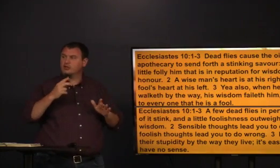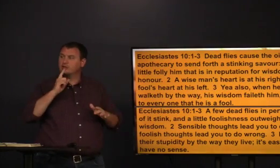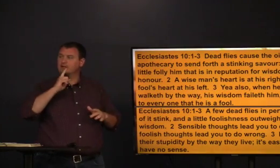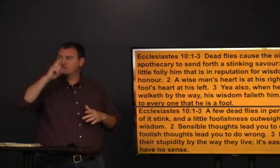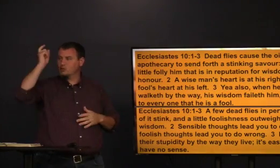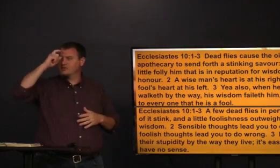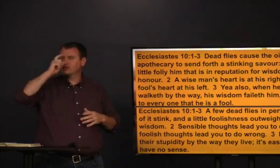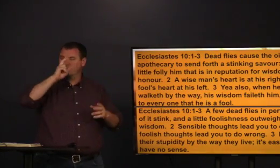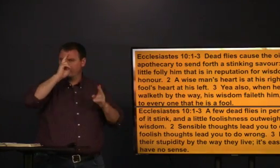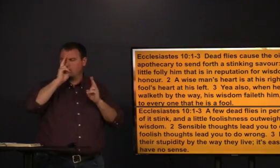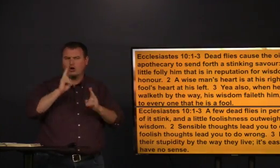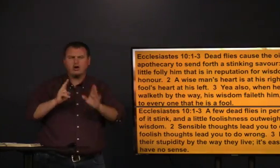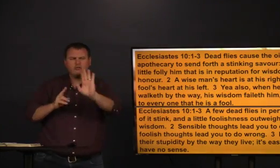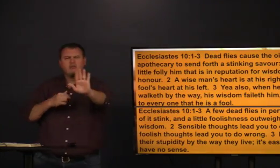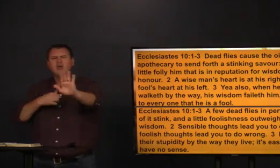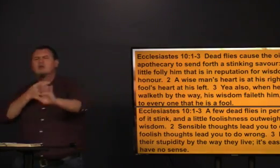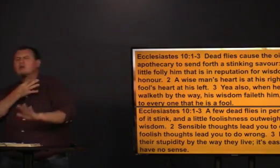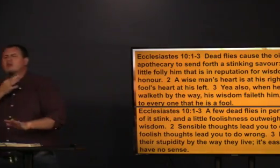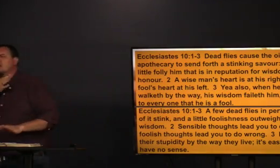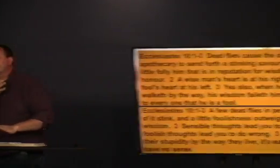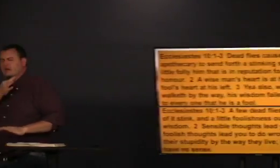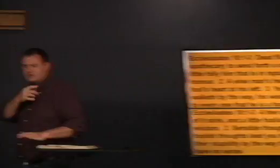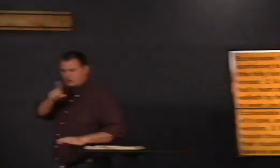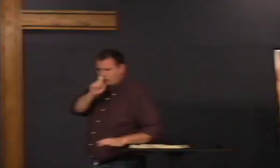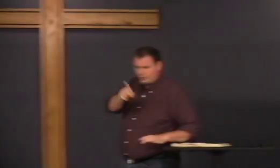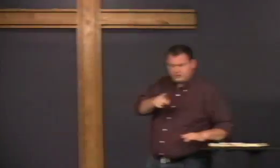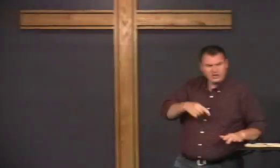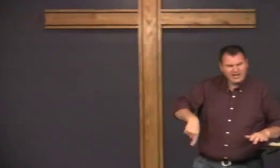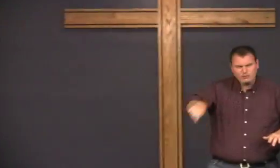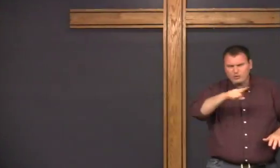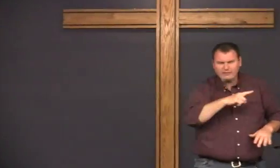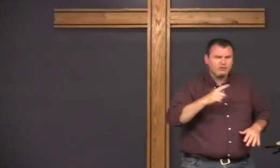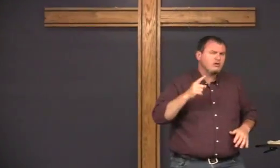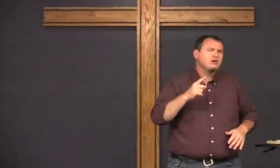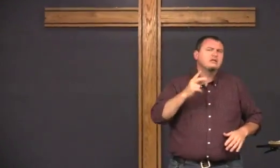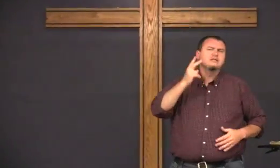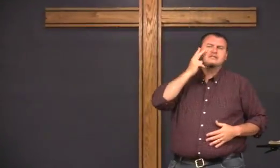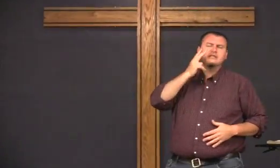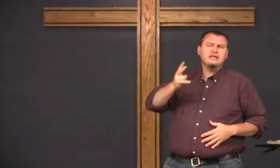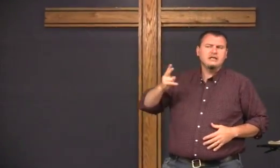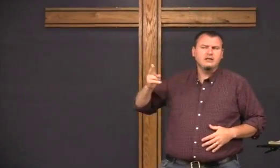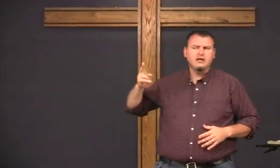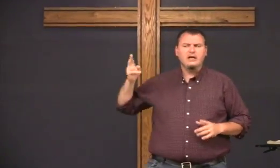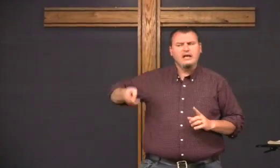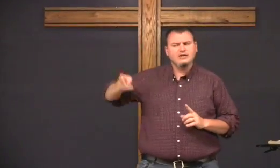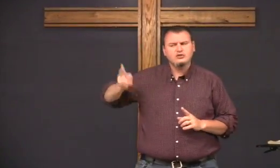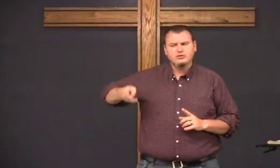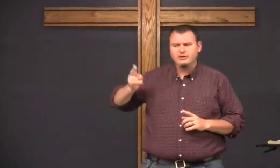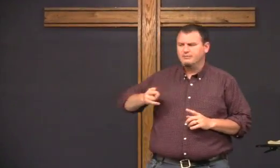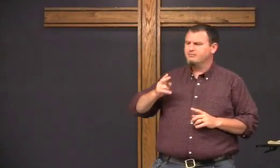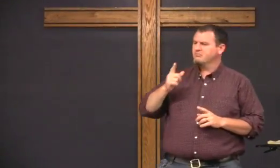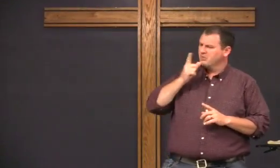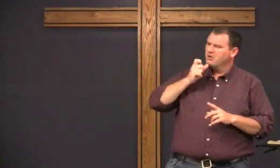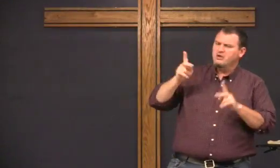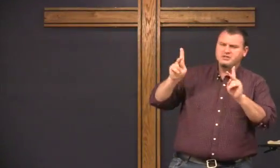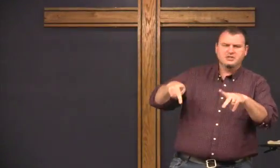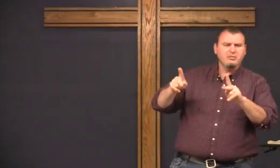reputation is wisdom and honor. Let me ask you a question. Have you ever seen in history